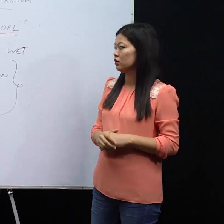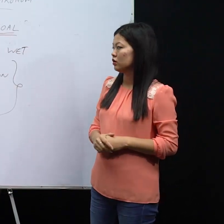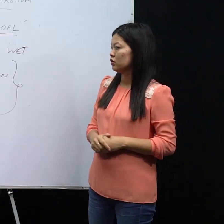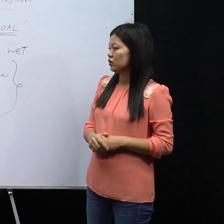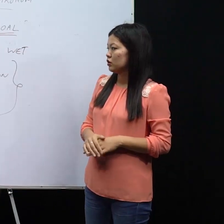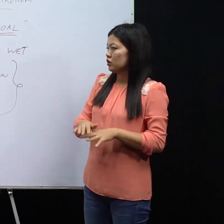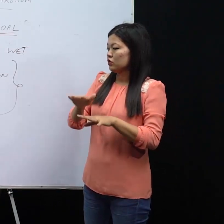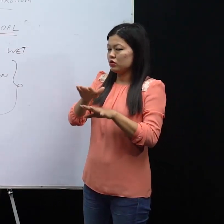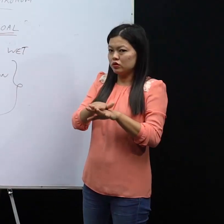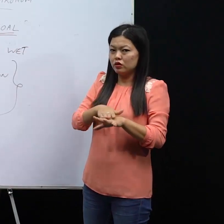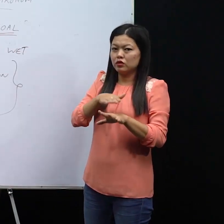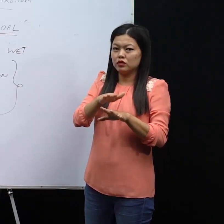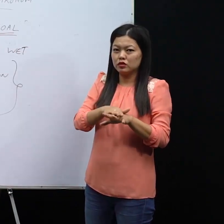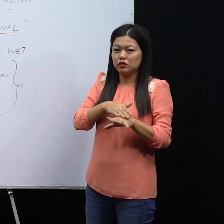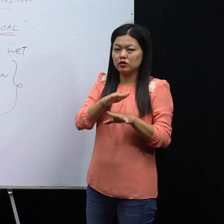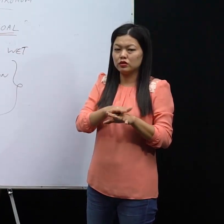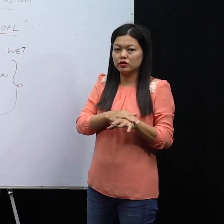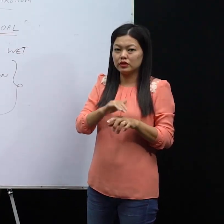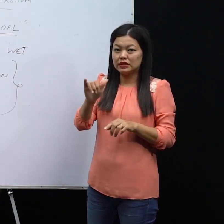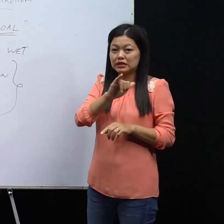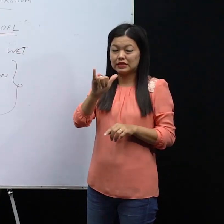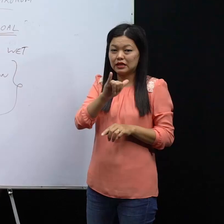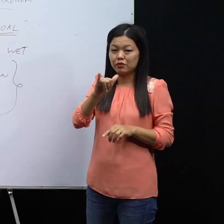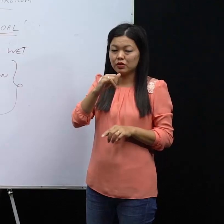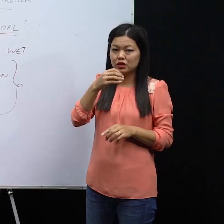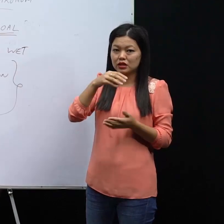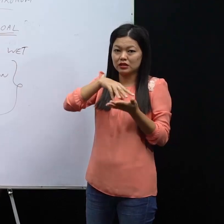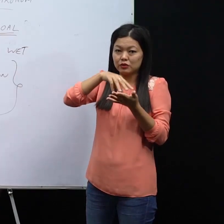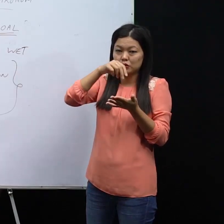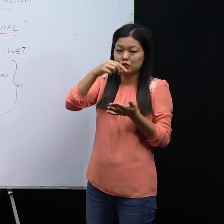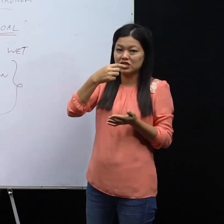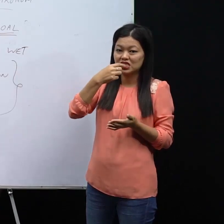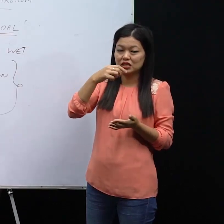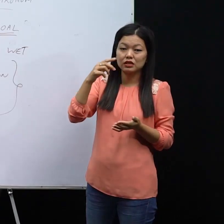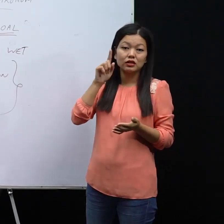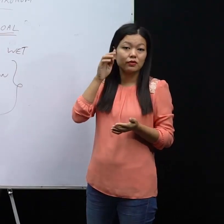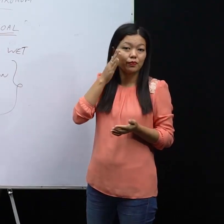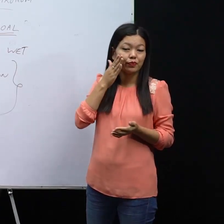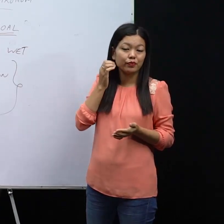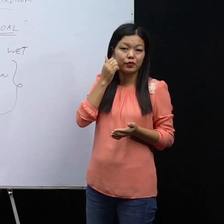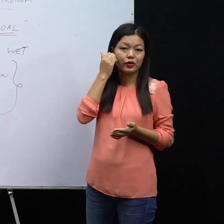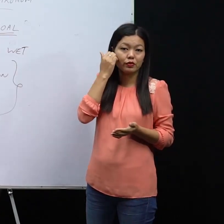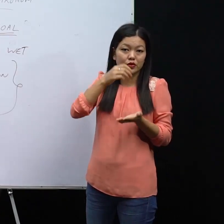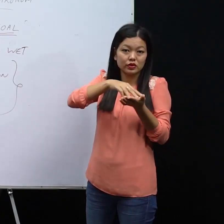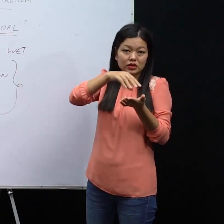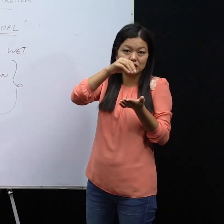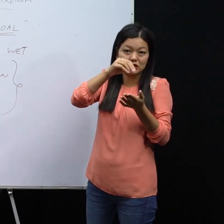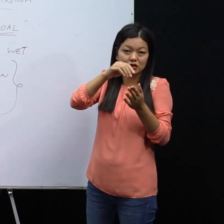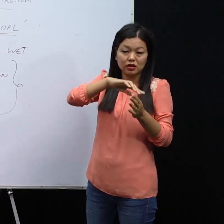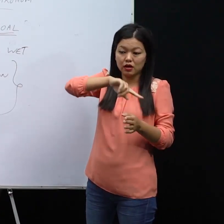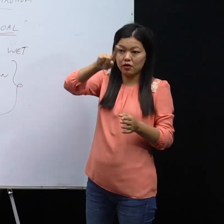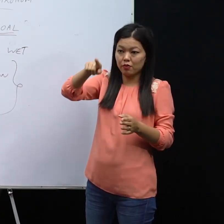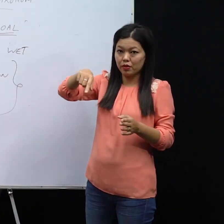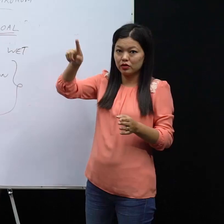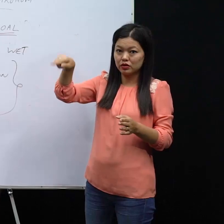more and more layer of soil is formed, right? That means this forest is sinking like deep. And then